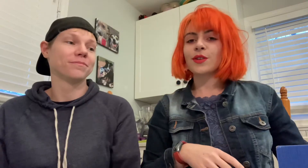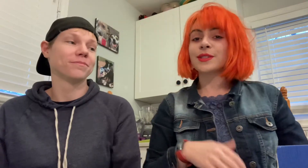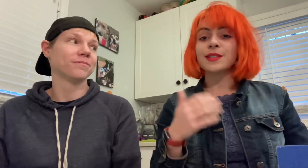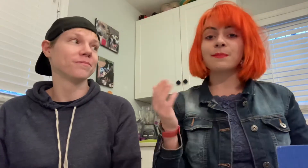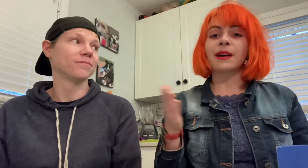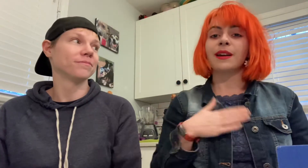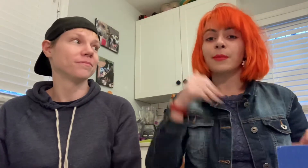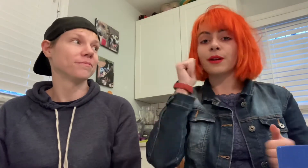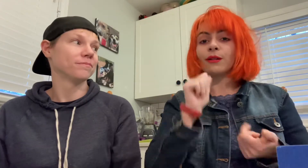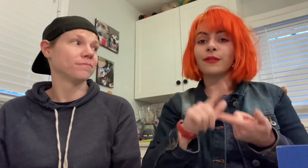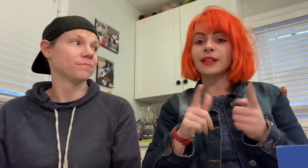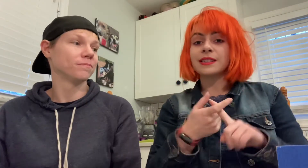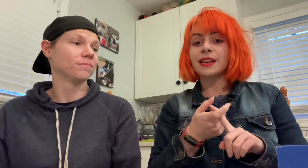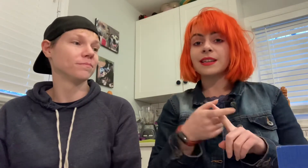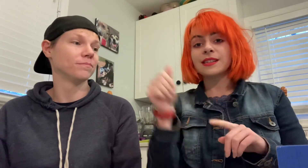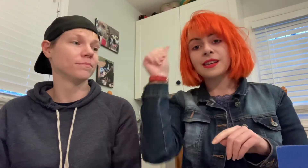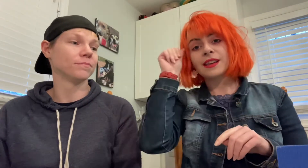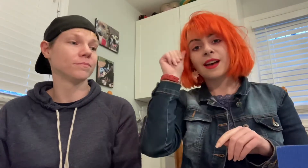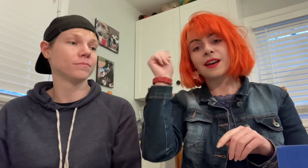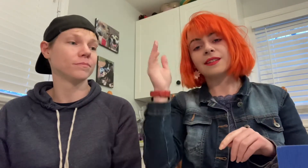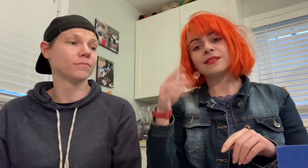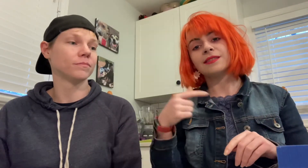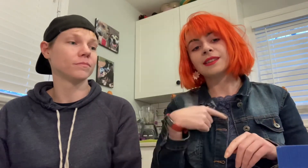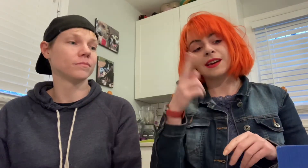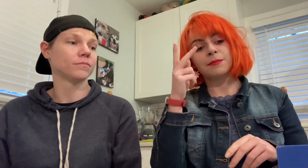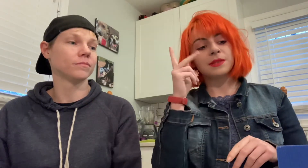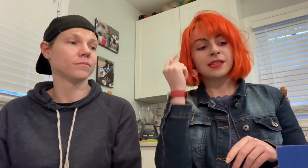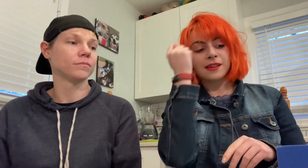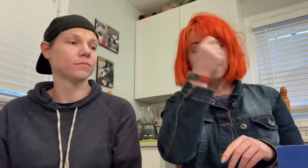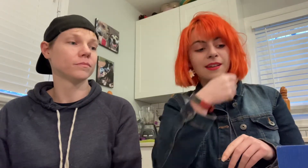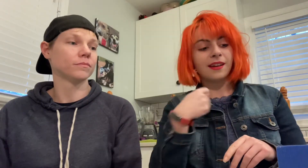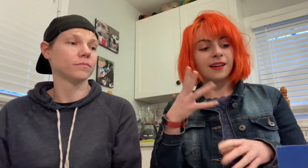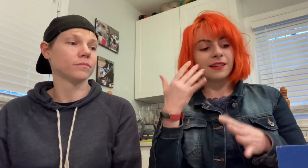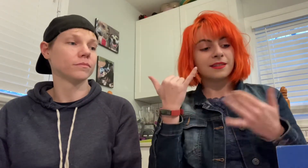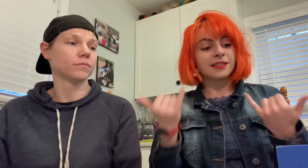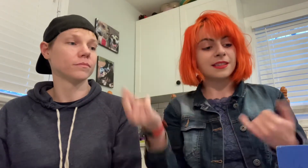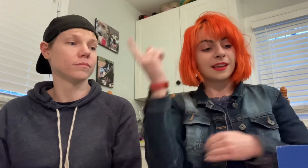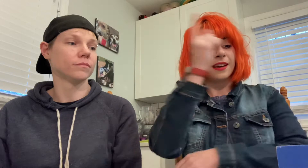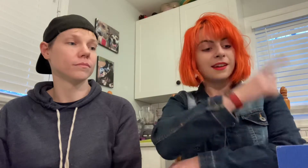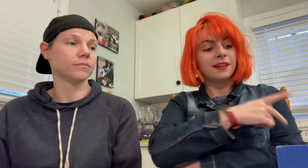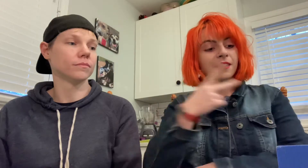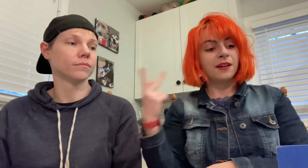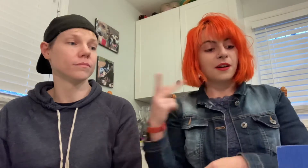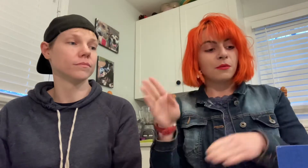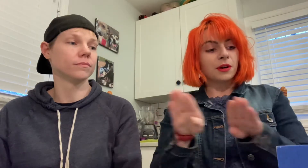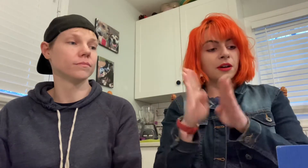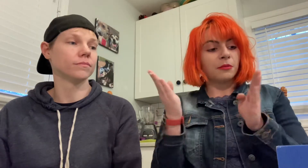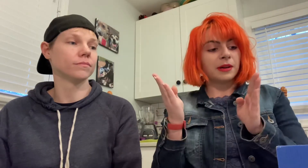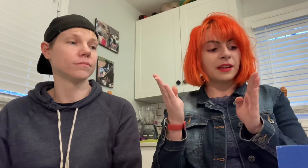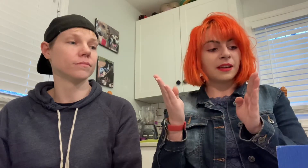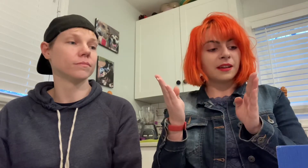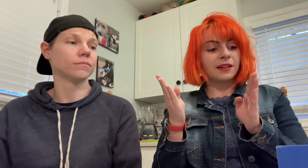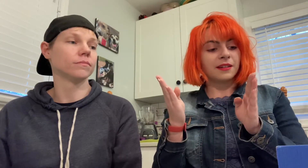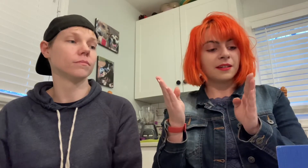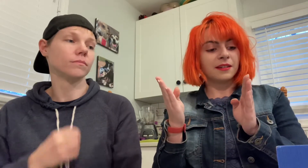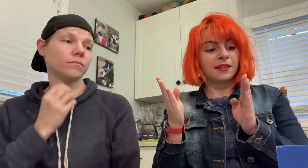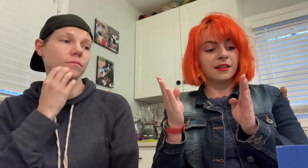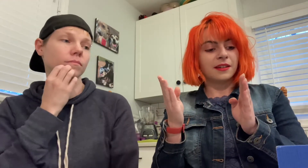So this is my girlfriend, Andy, and I'm T. And today we're opening